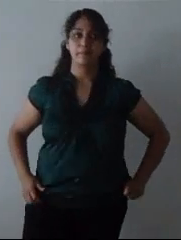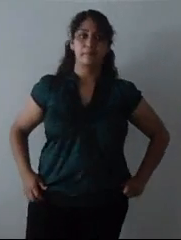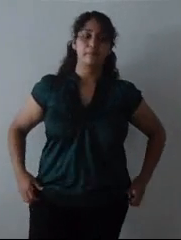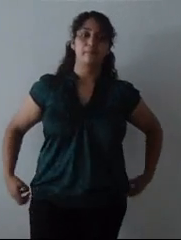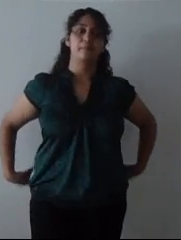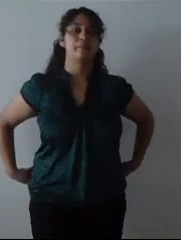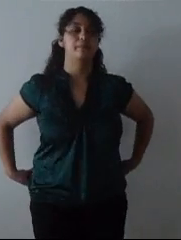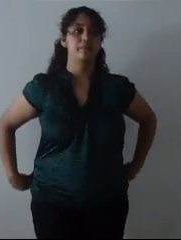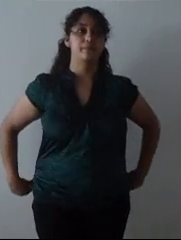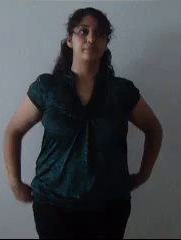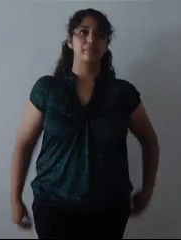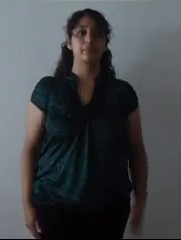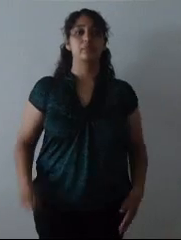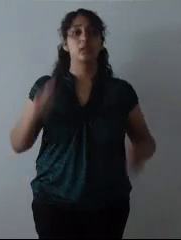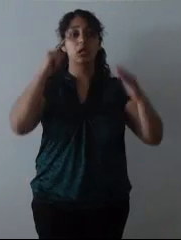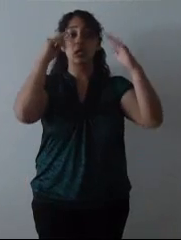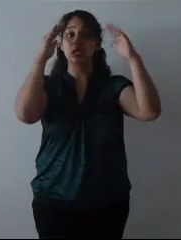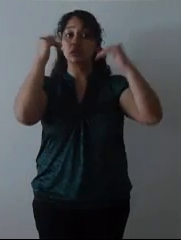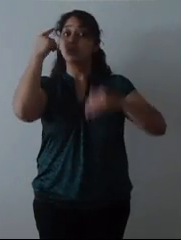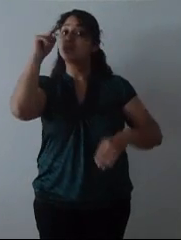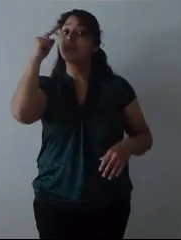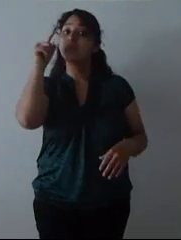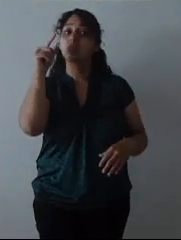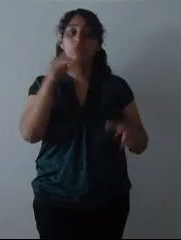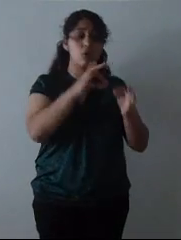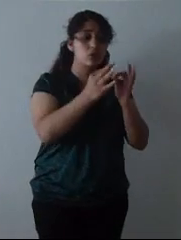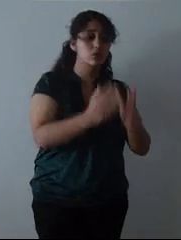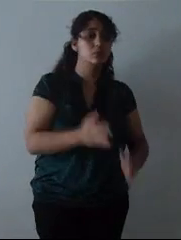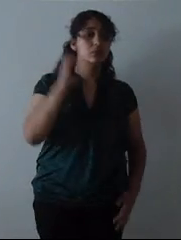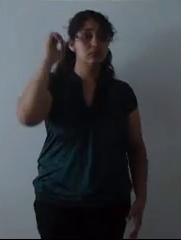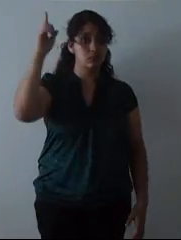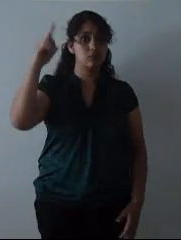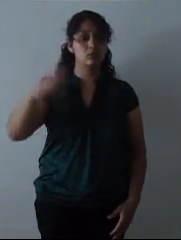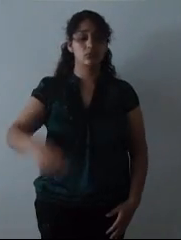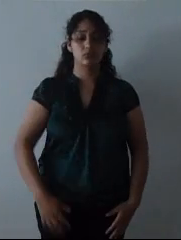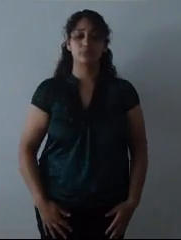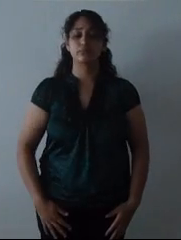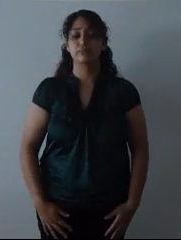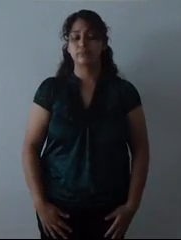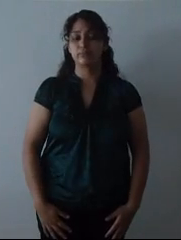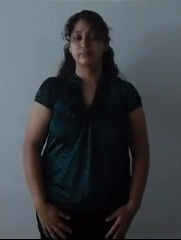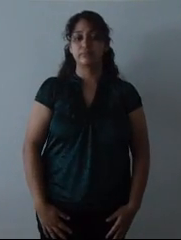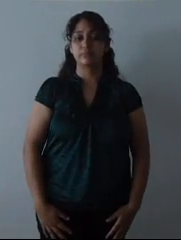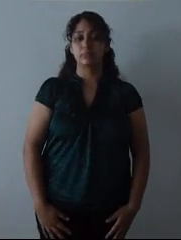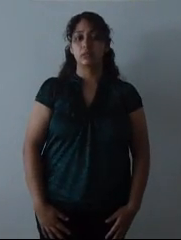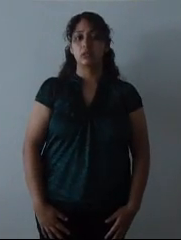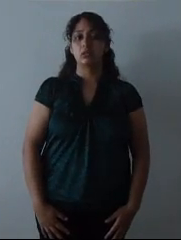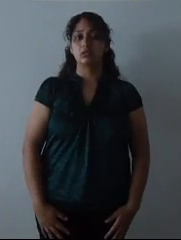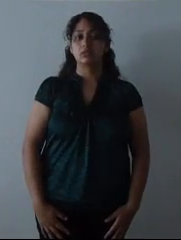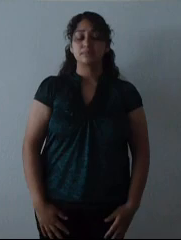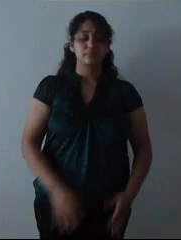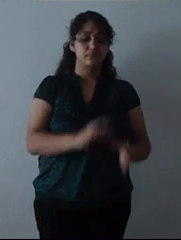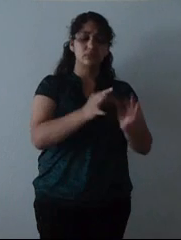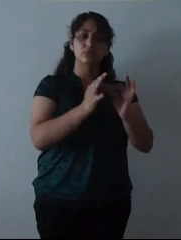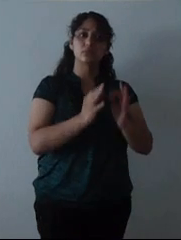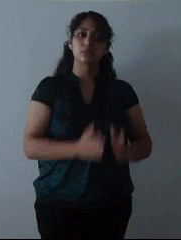the educational interpreter in elementary and middle school settings. The elementary and middle school years pose many interesting challenges